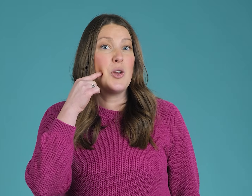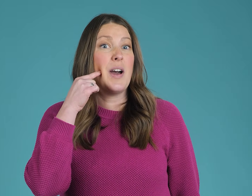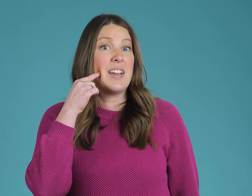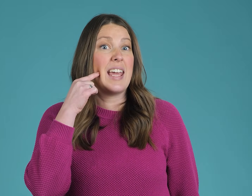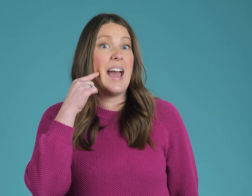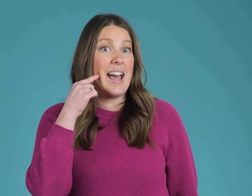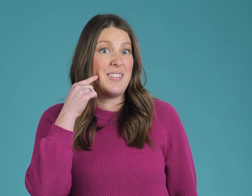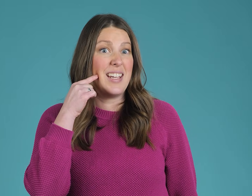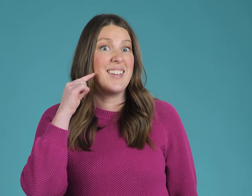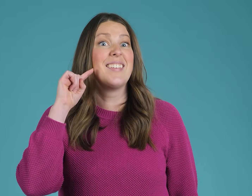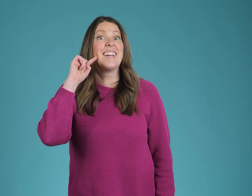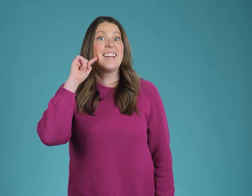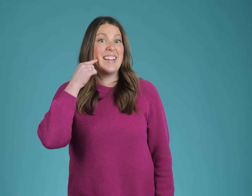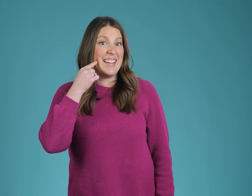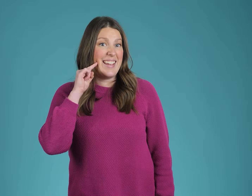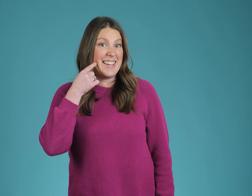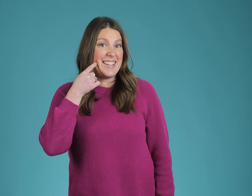have a cavity. Candy.